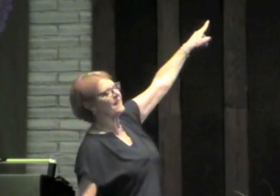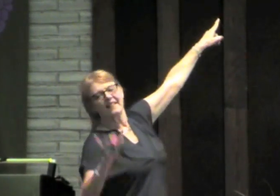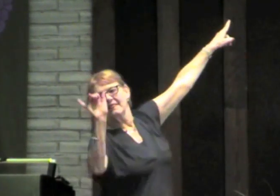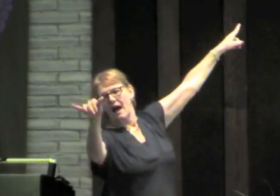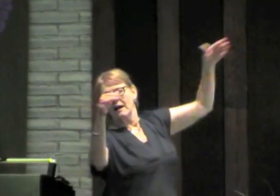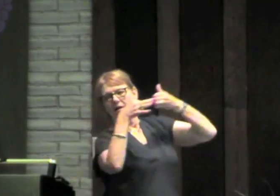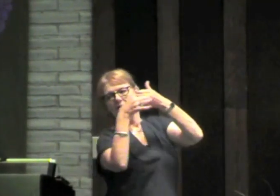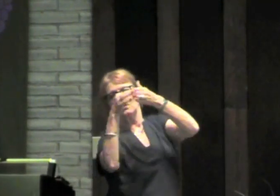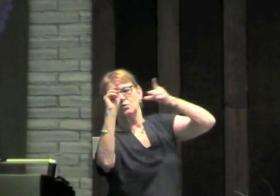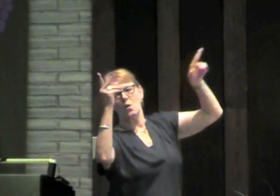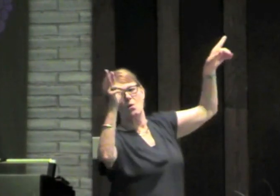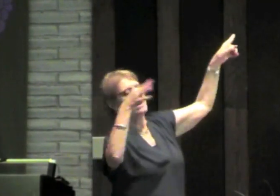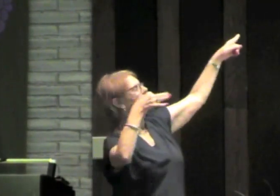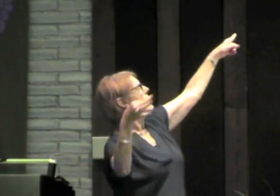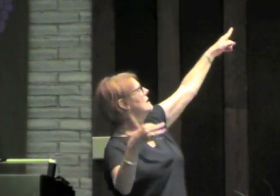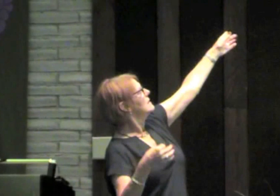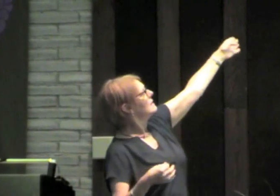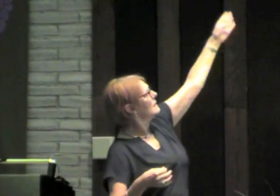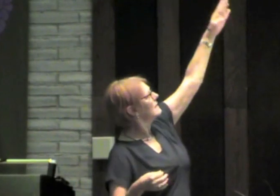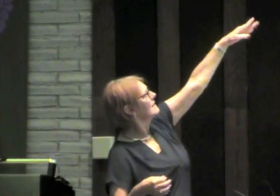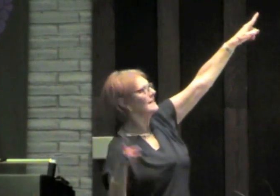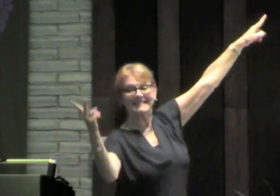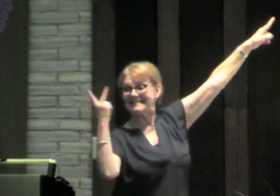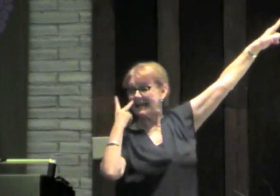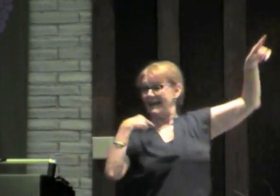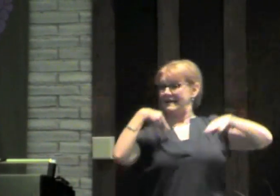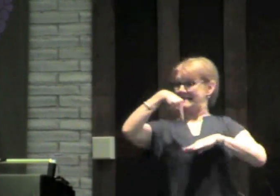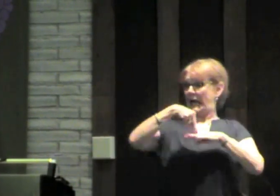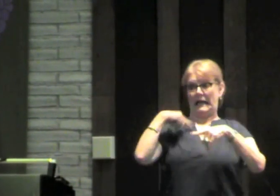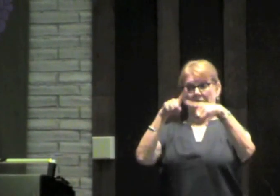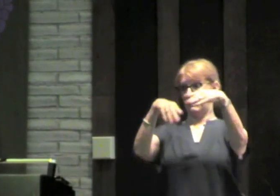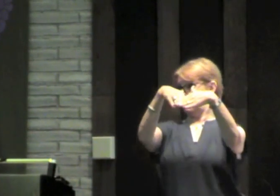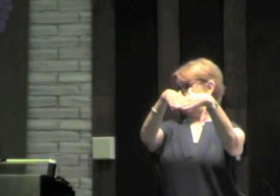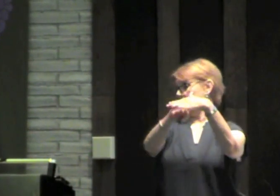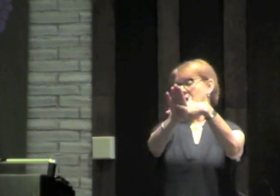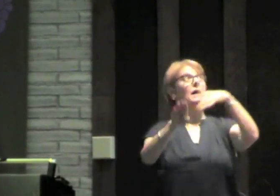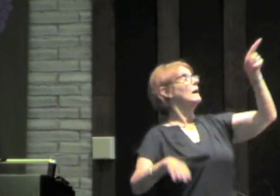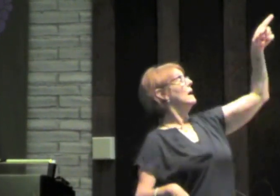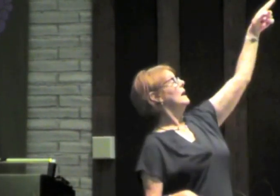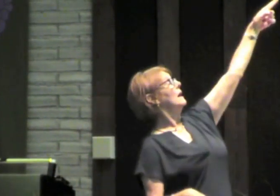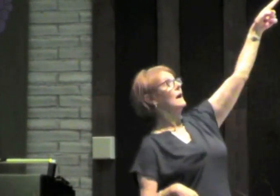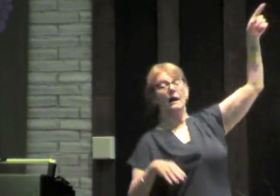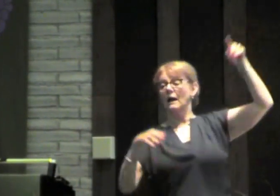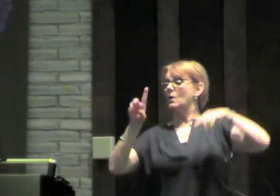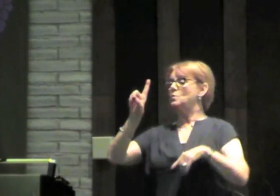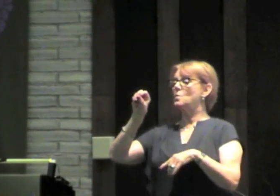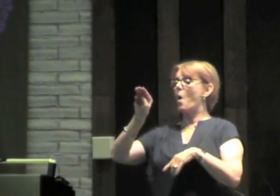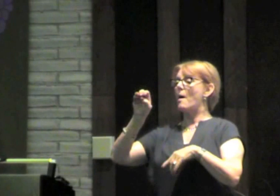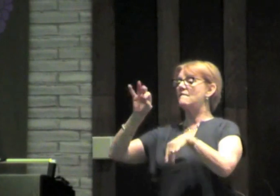very orthodox, and taught their children. This was our guide. And you can see that I was standing because I was